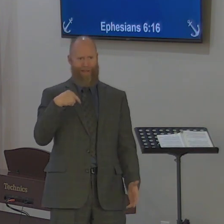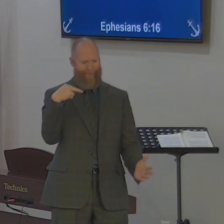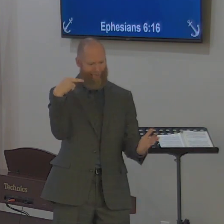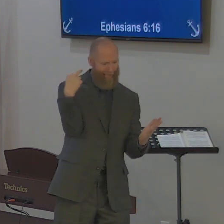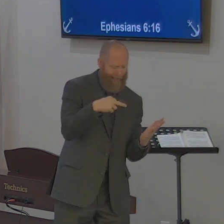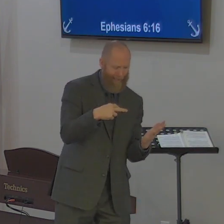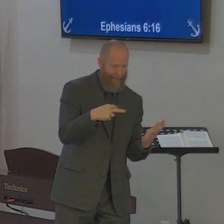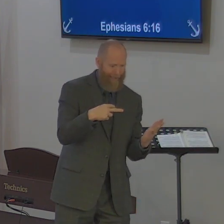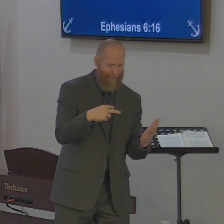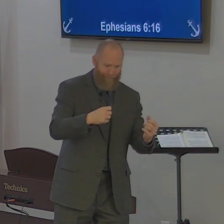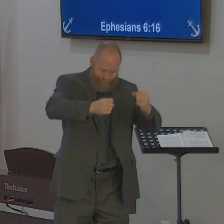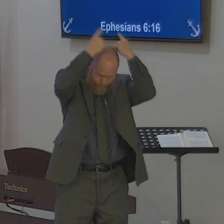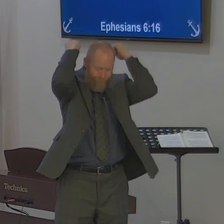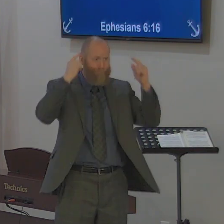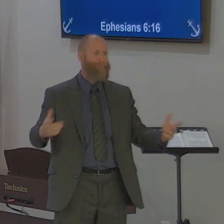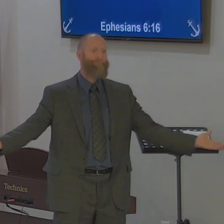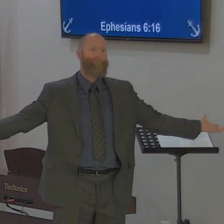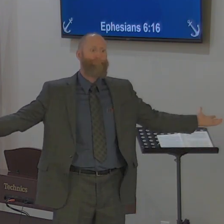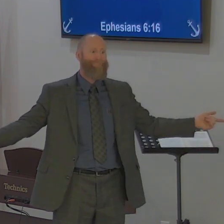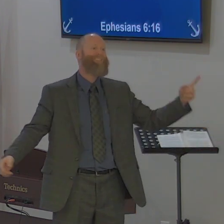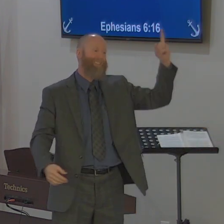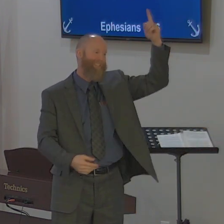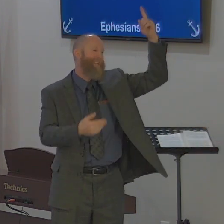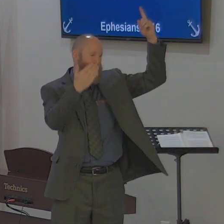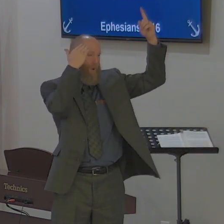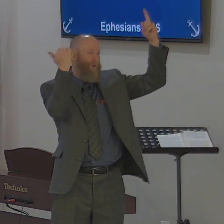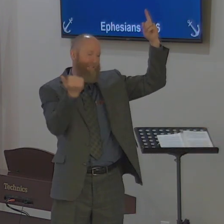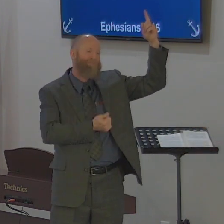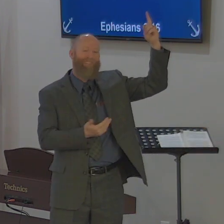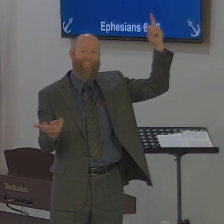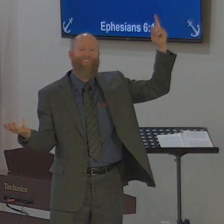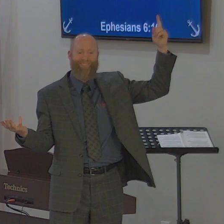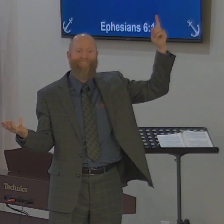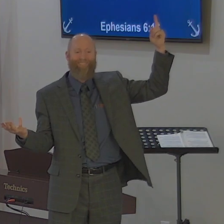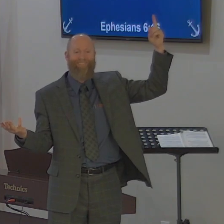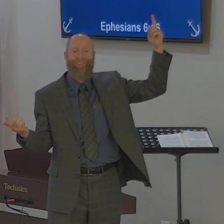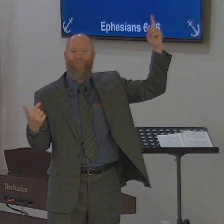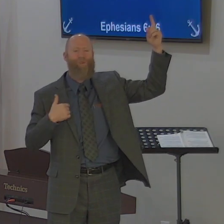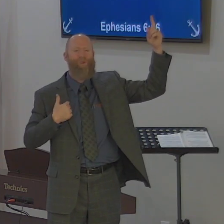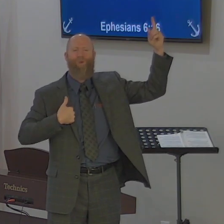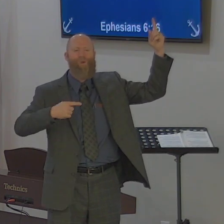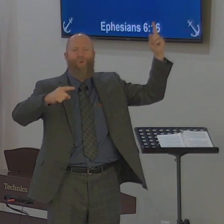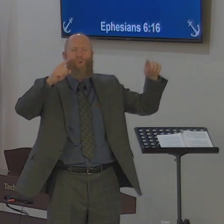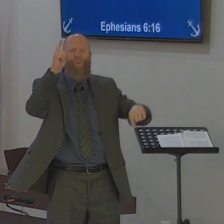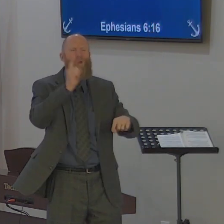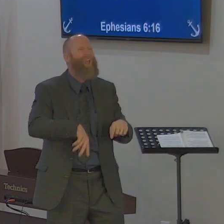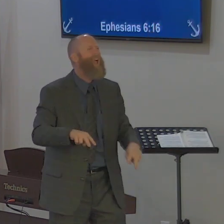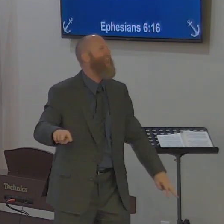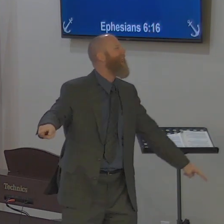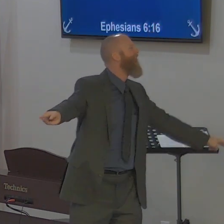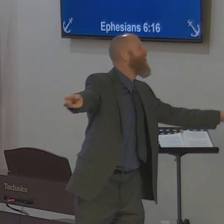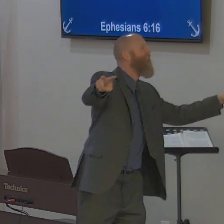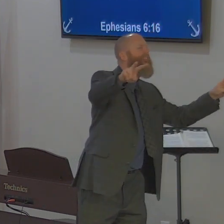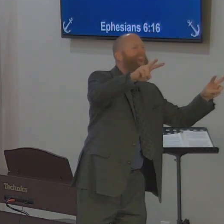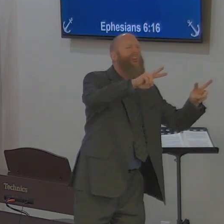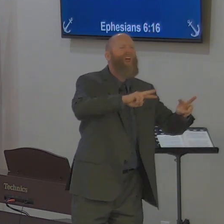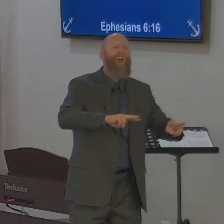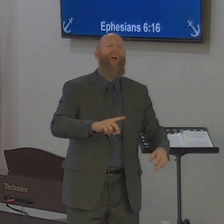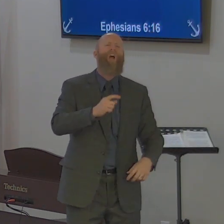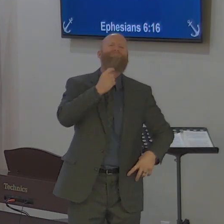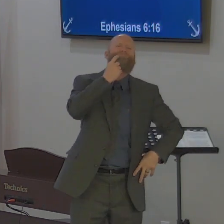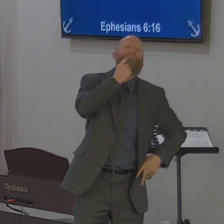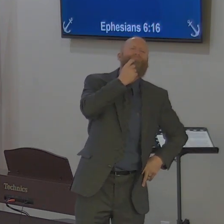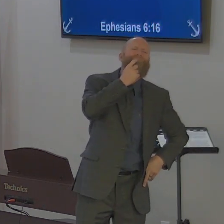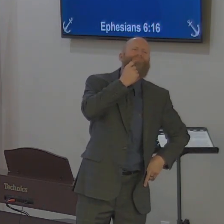works. But God knows, right? You can't look at it all and say, well, it just happened. It just big bang,